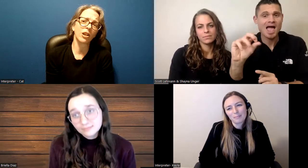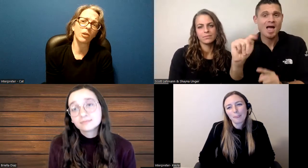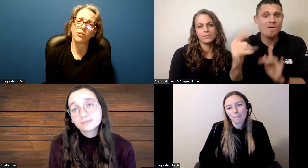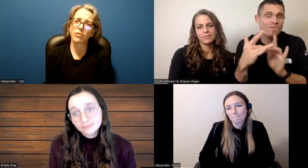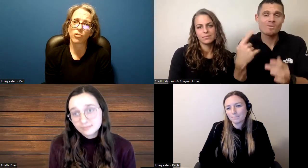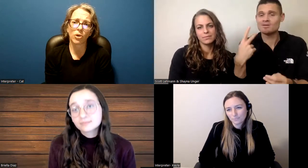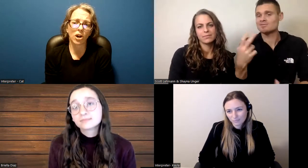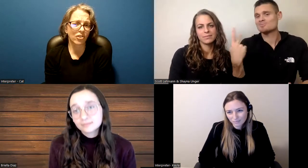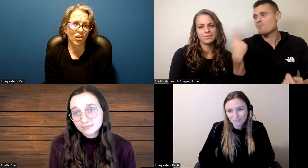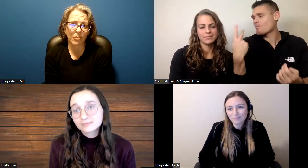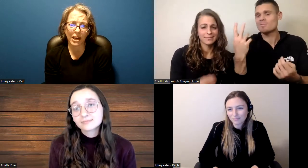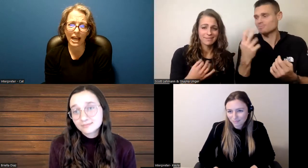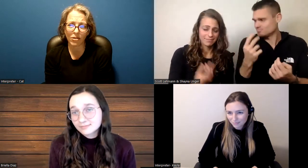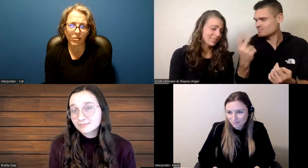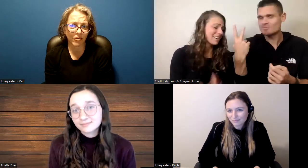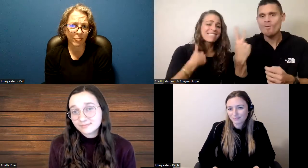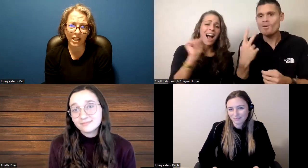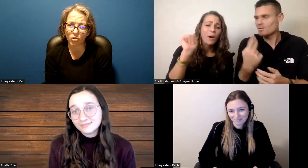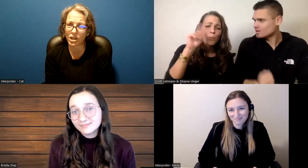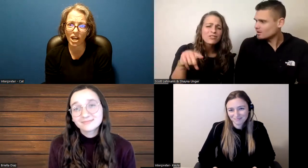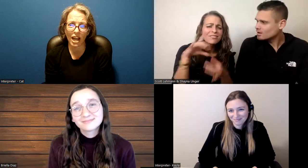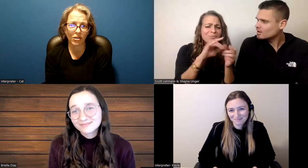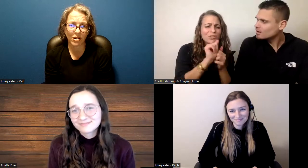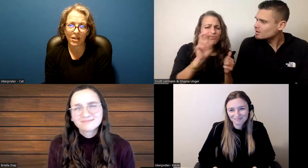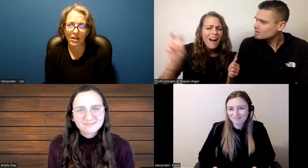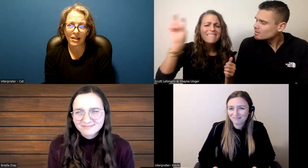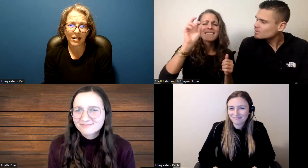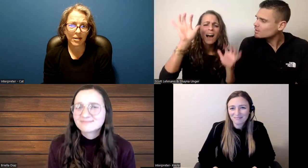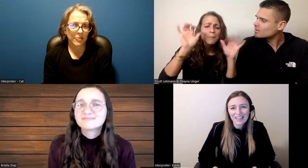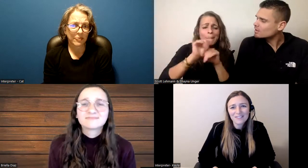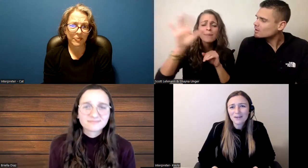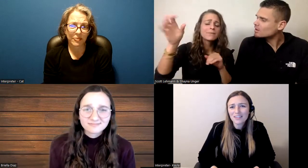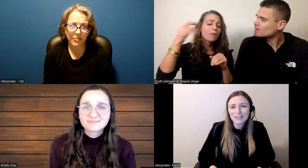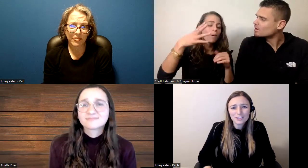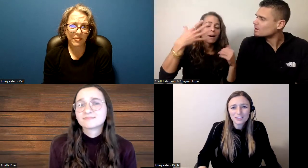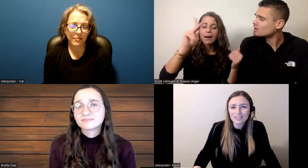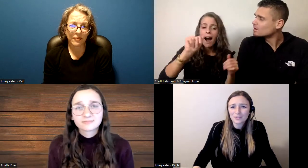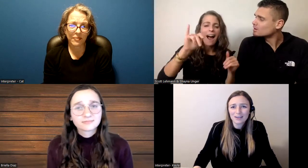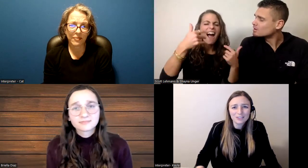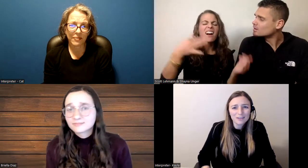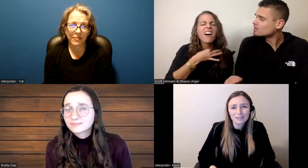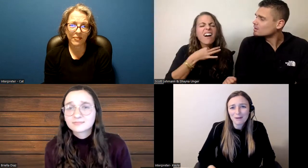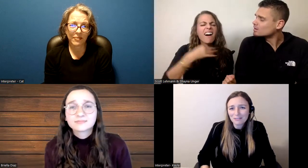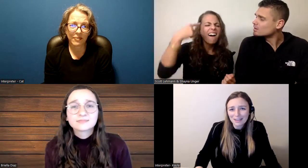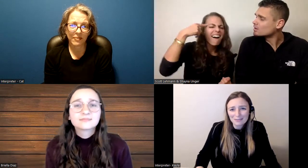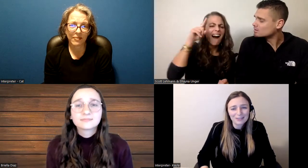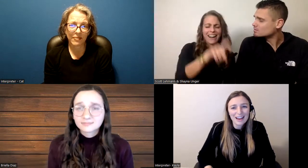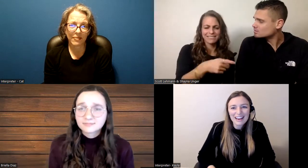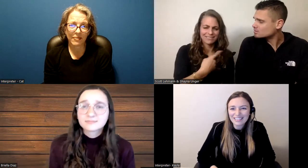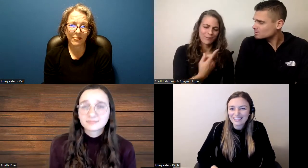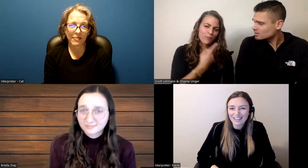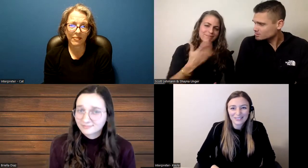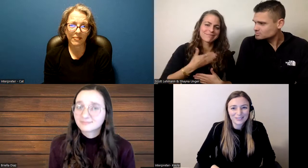always available through our Instagram account. Please reach out. If you have any questions regarding traveling, mountain climbing,